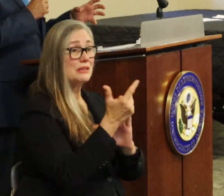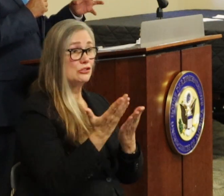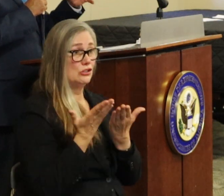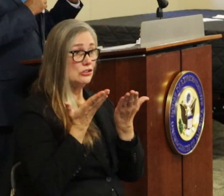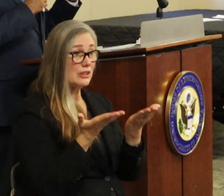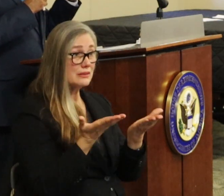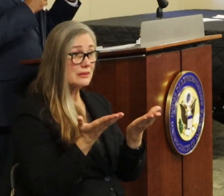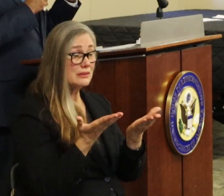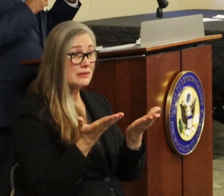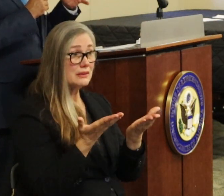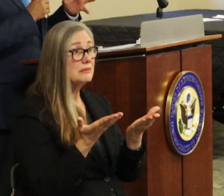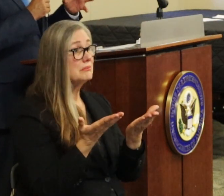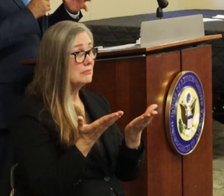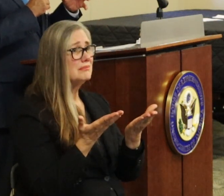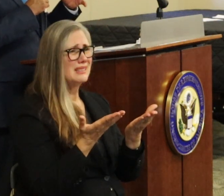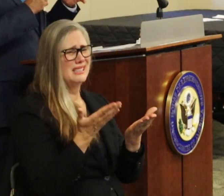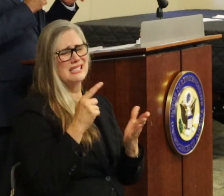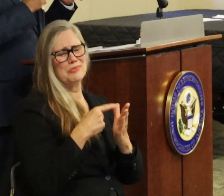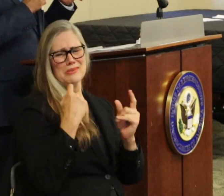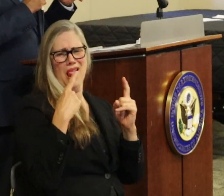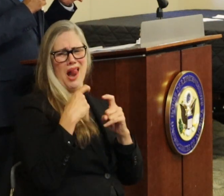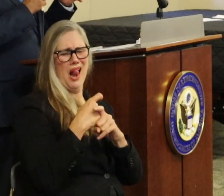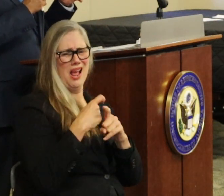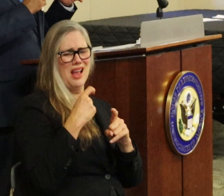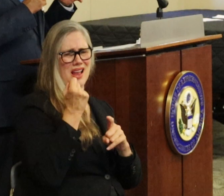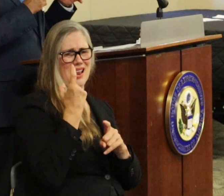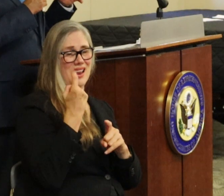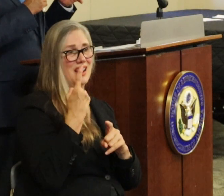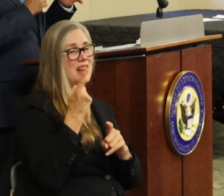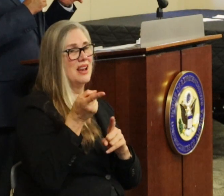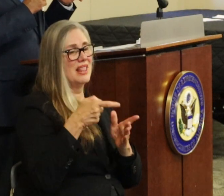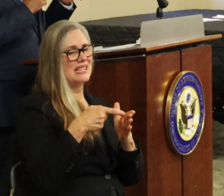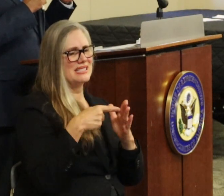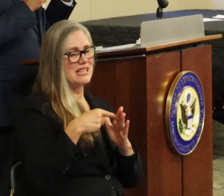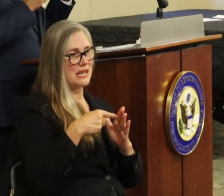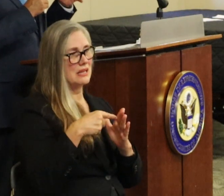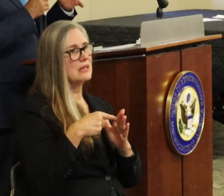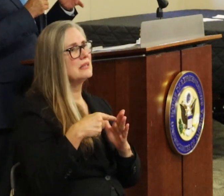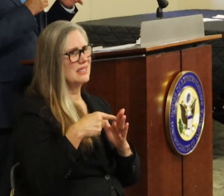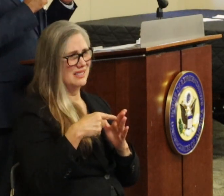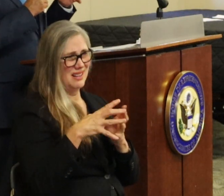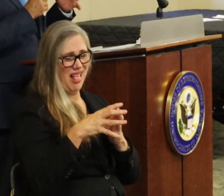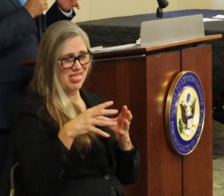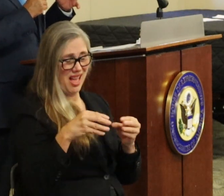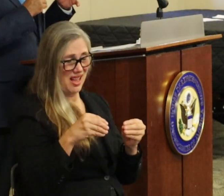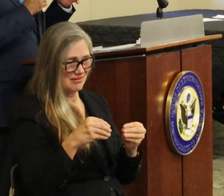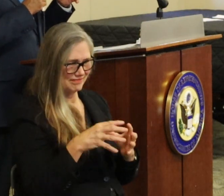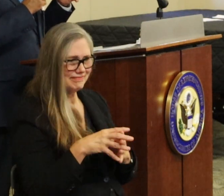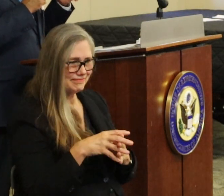forward. They're all very complicated, and they all would take a significant